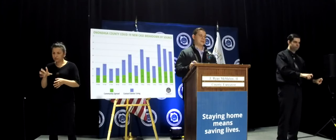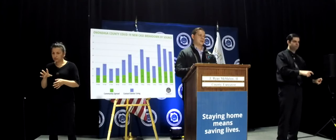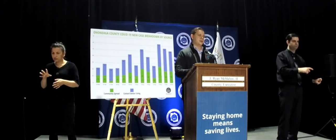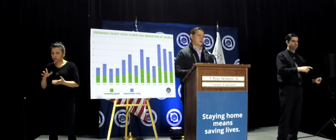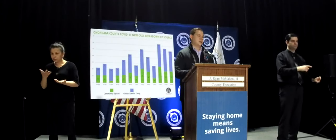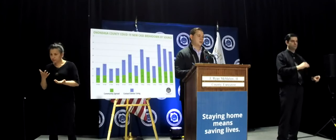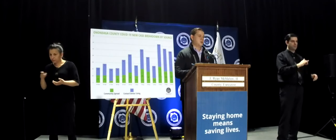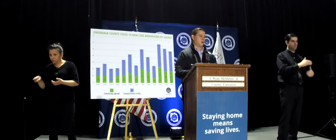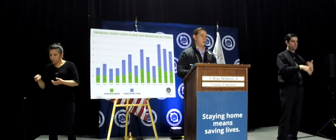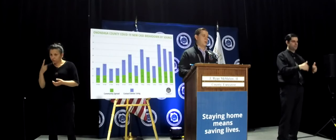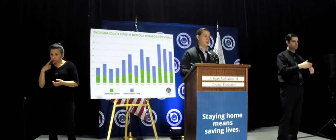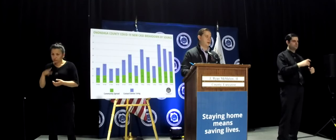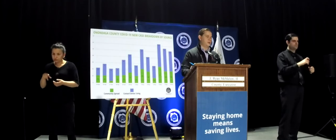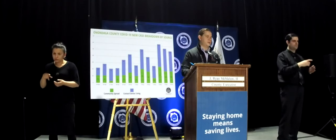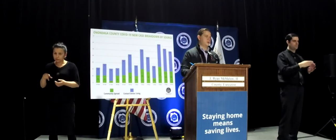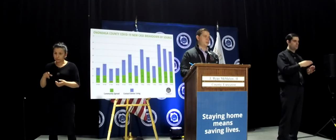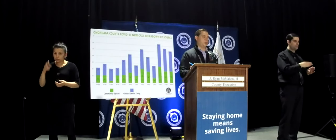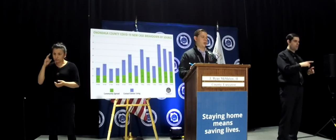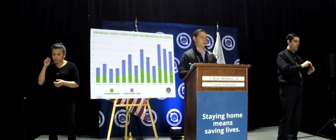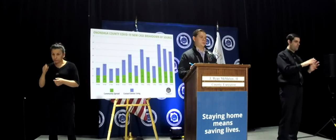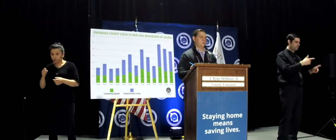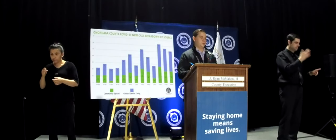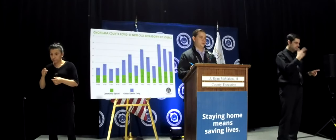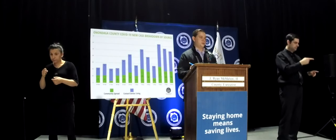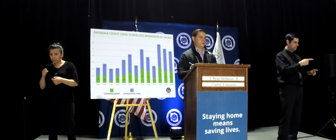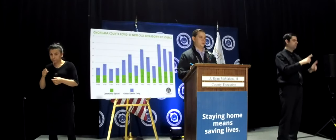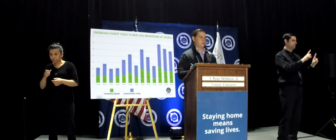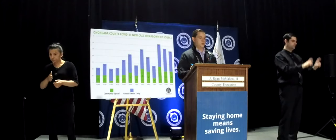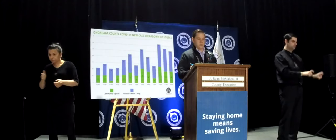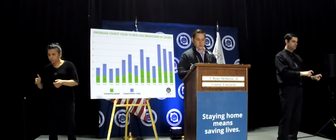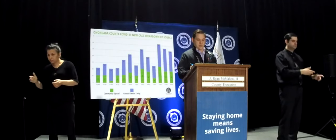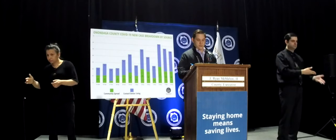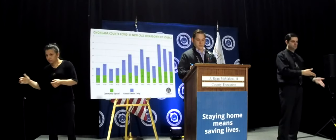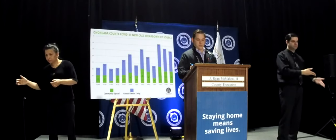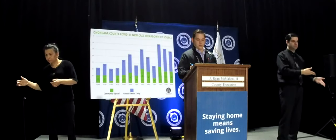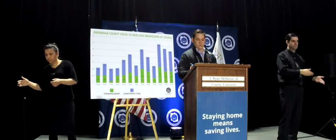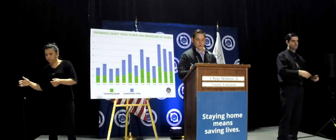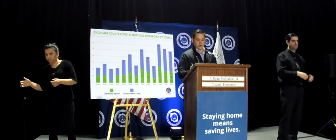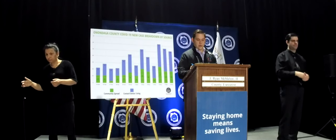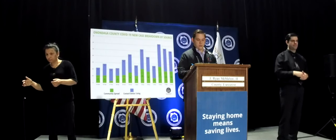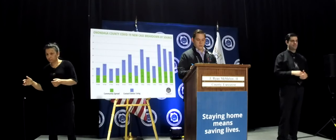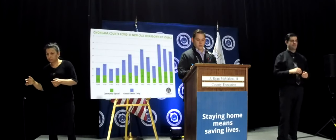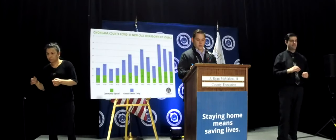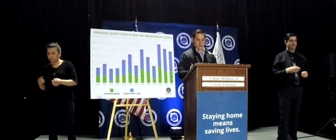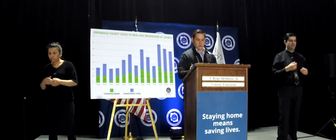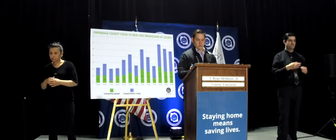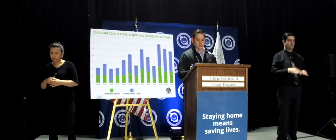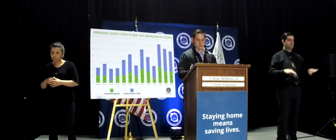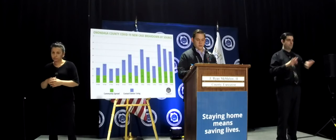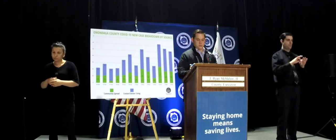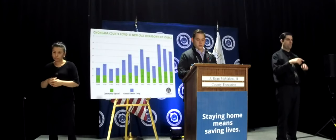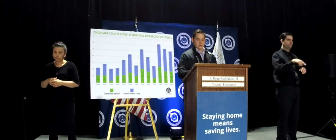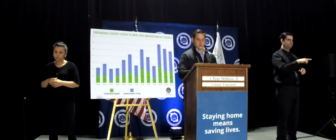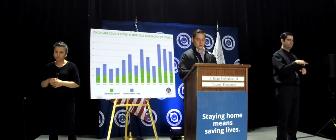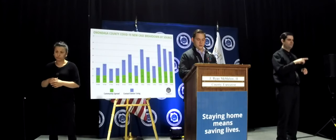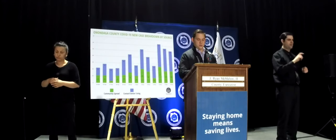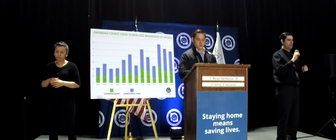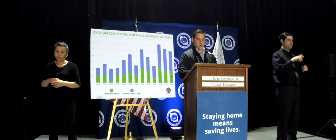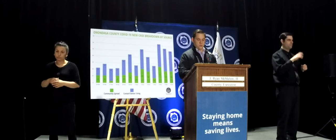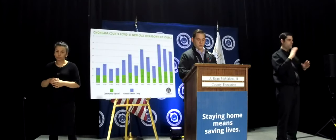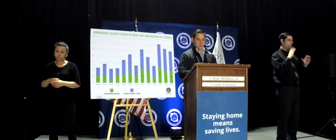all the testing. So it is still important. We need to communicate. To